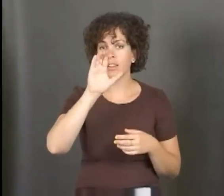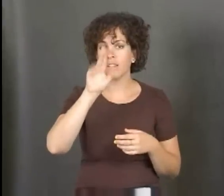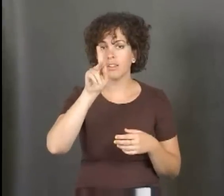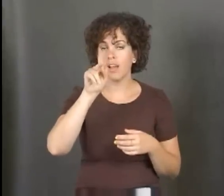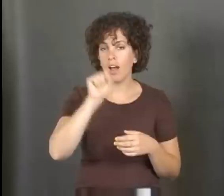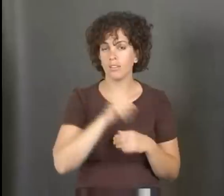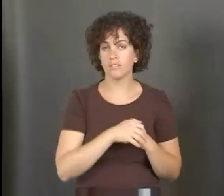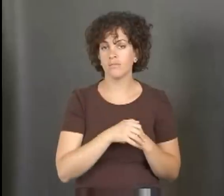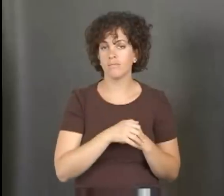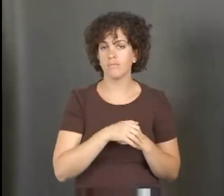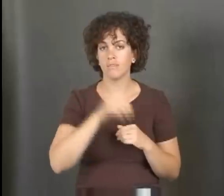Slacks.